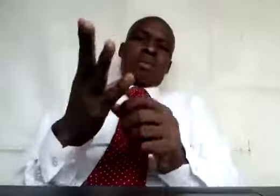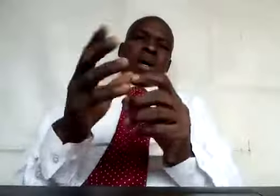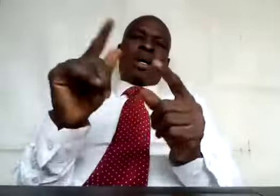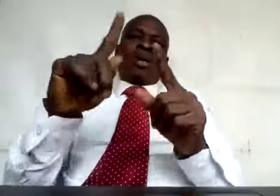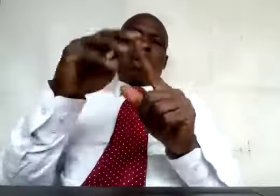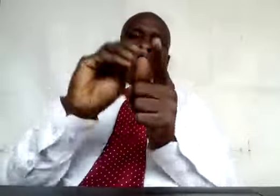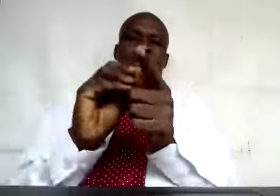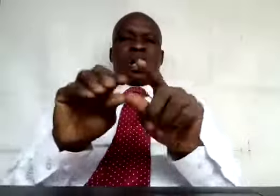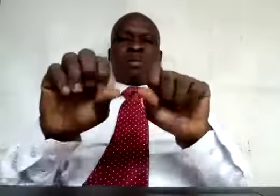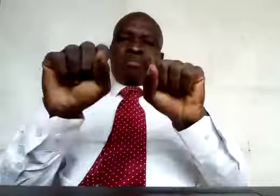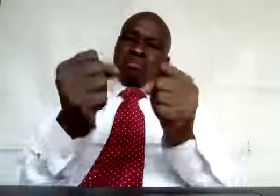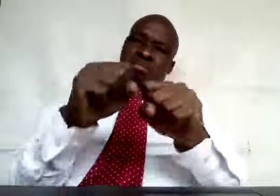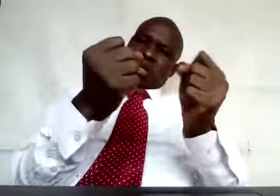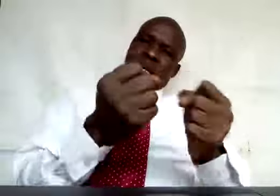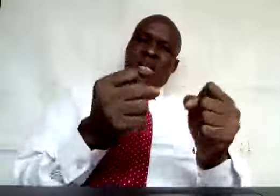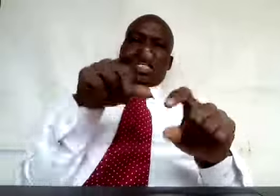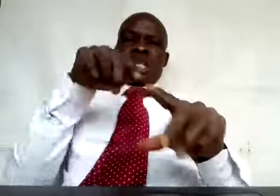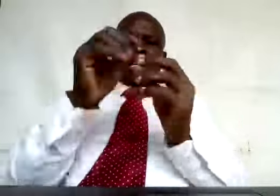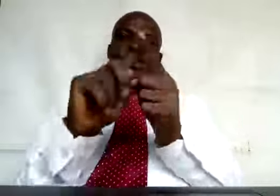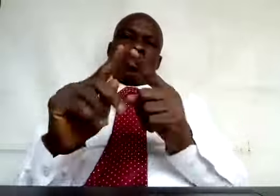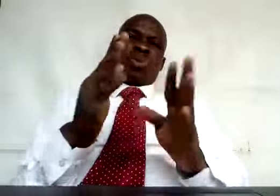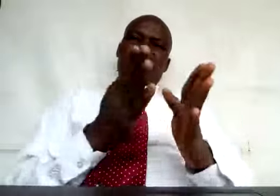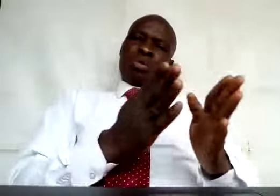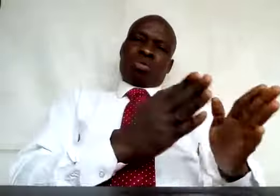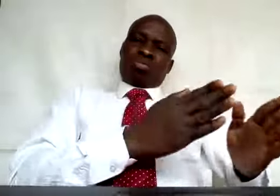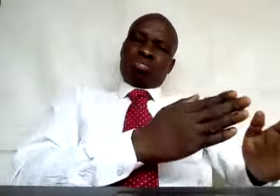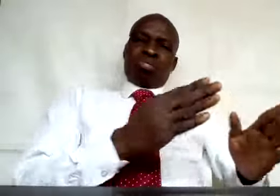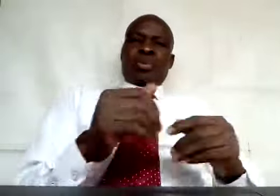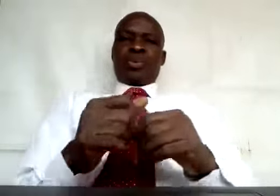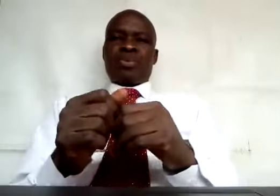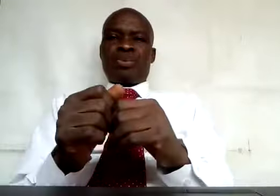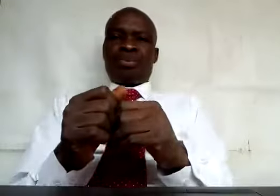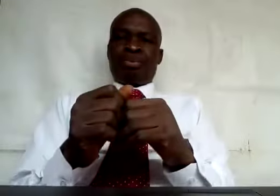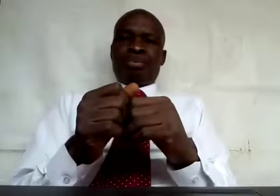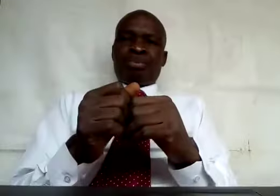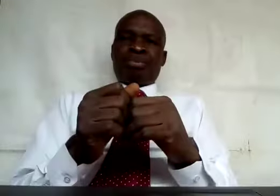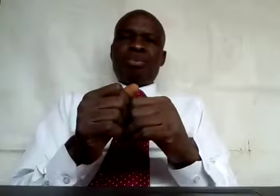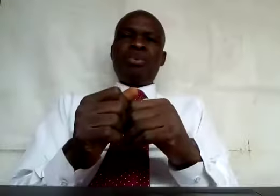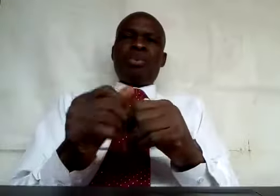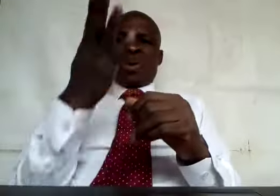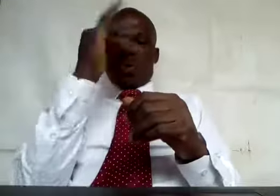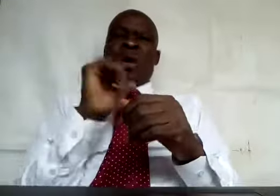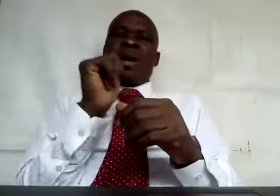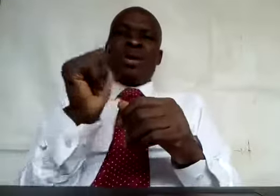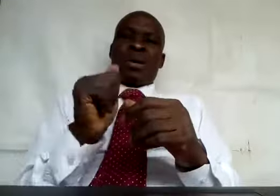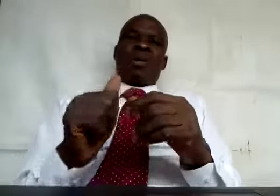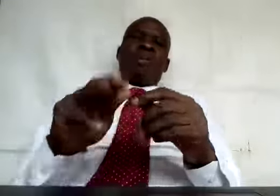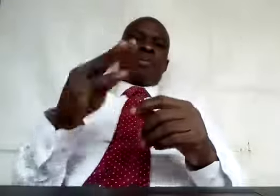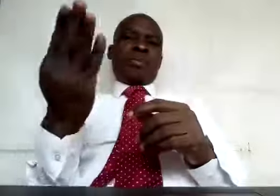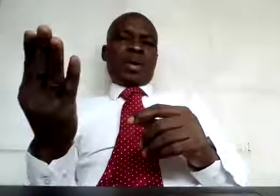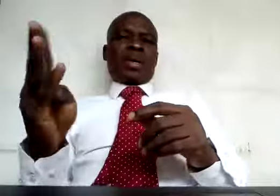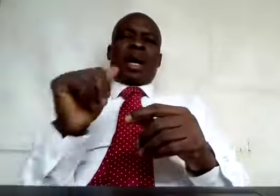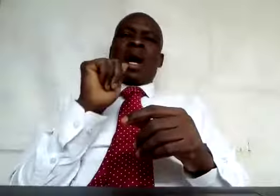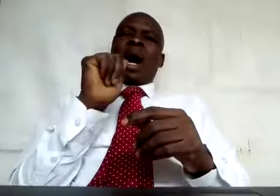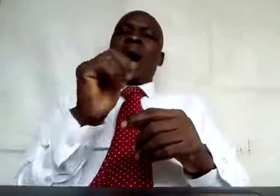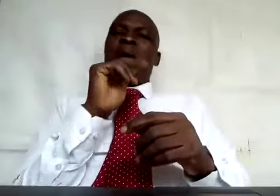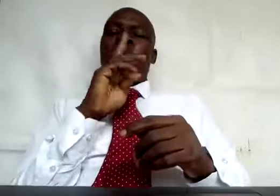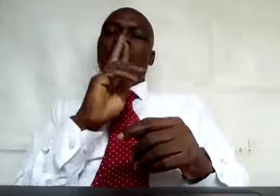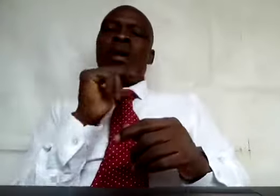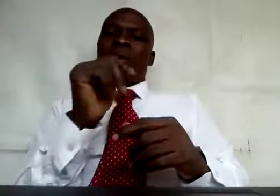different shapes or thin sheets without breaking, while non-metals are not malleable. They are